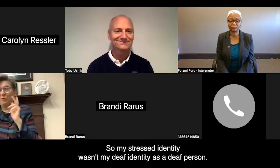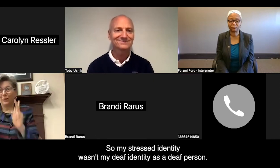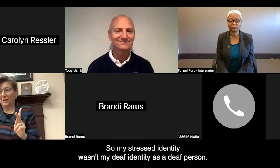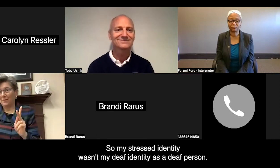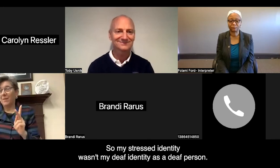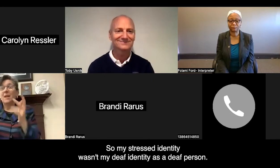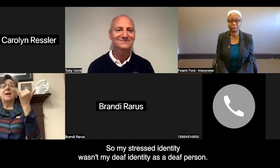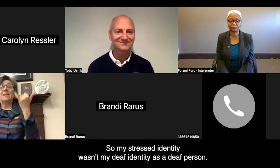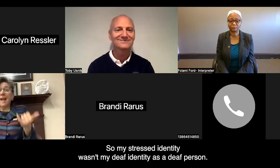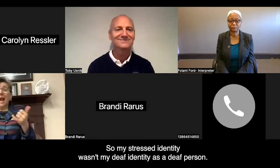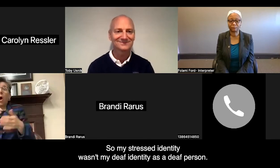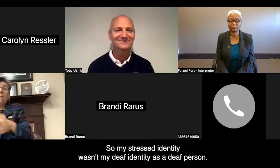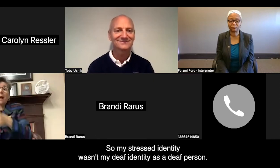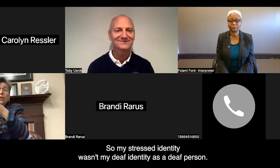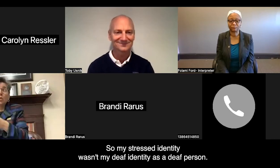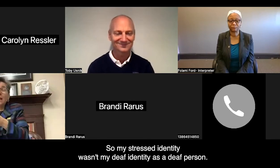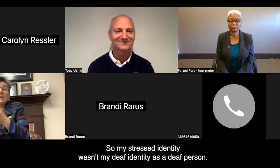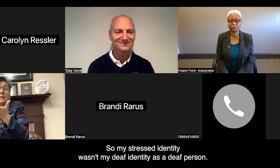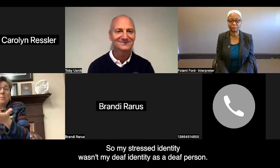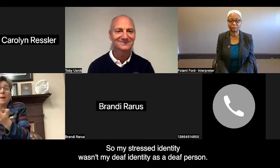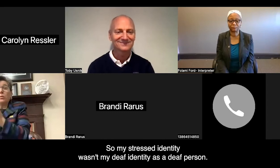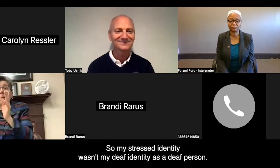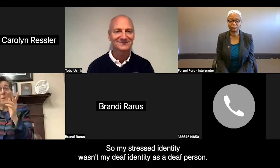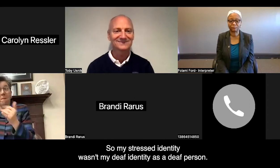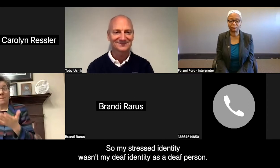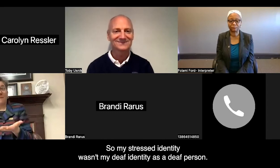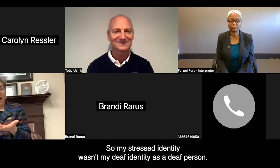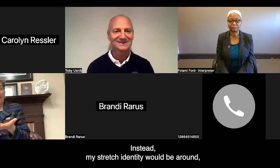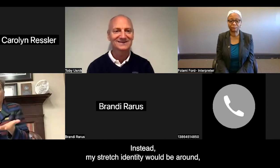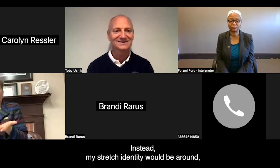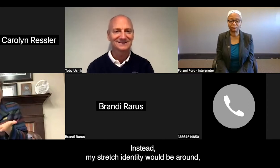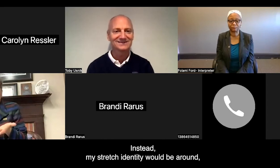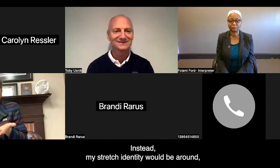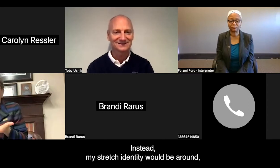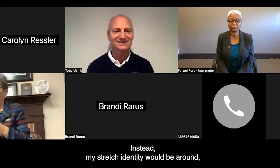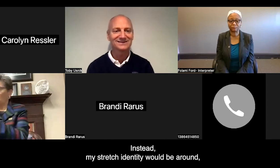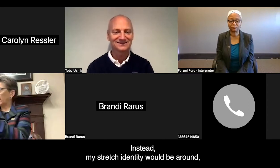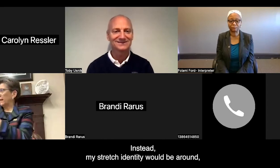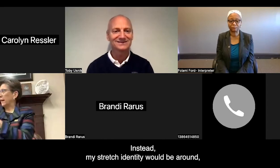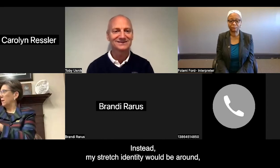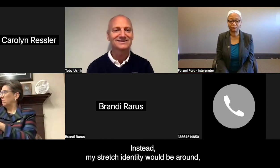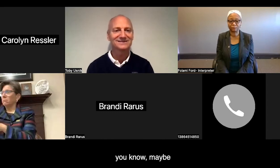identity wasn't my deaf identity as a deaf person. Instead, my stressed identity would be around, you